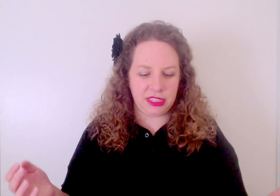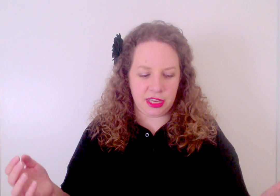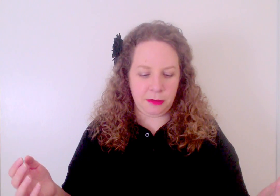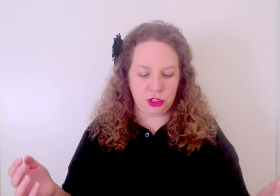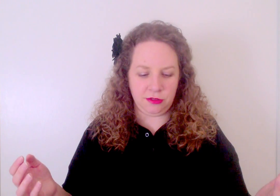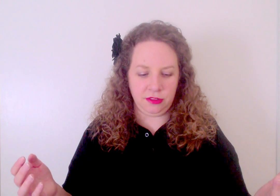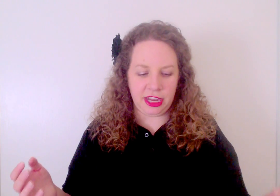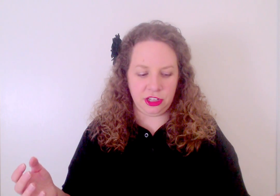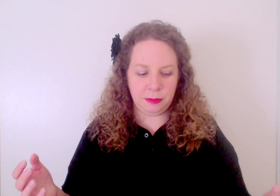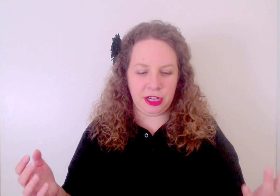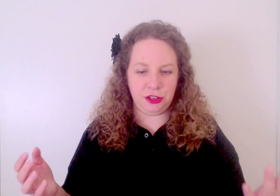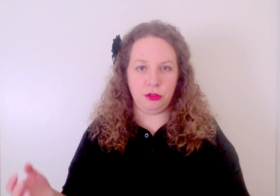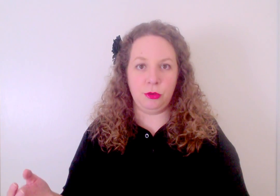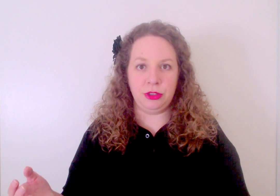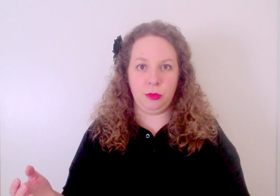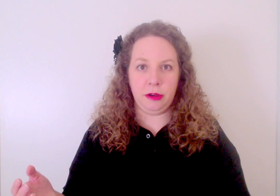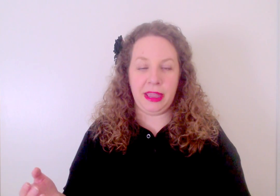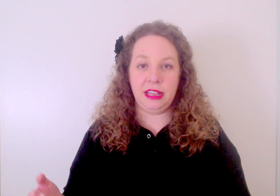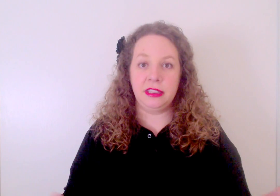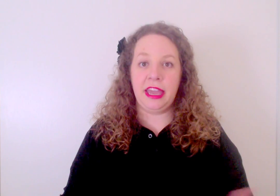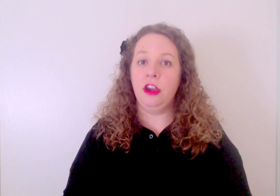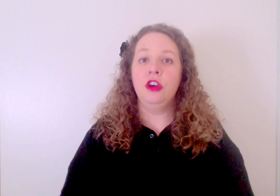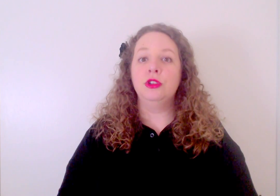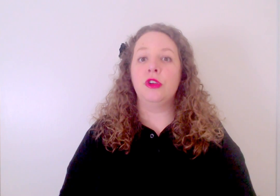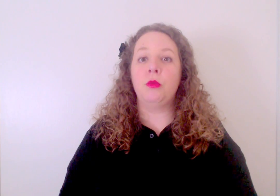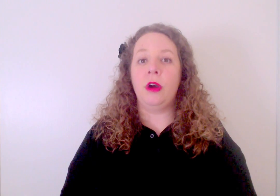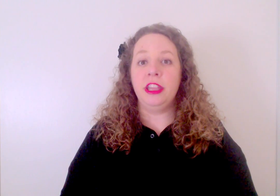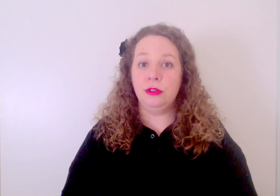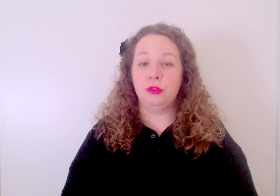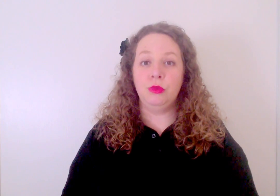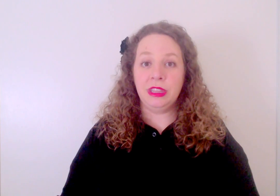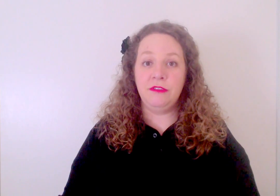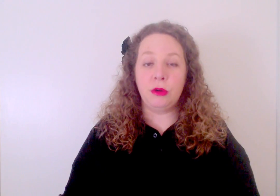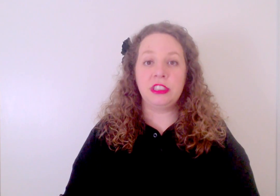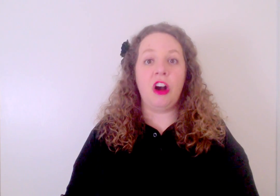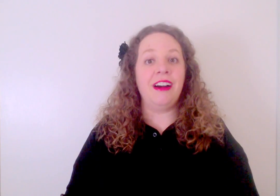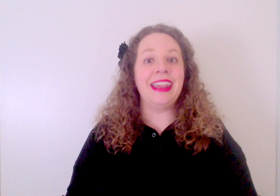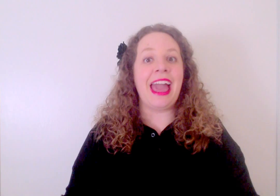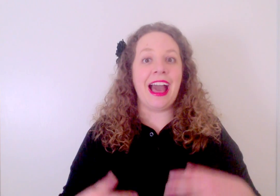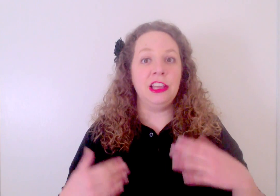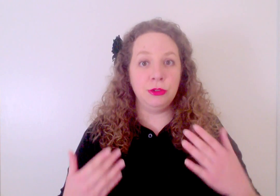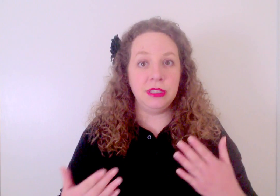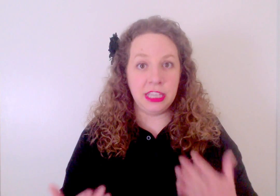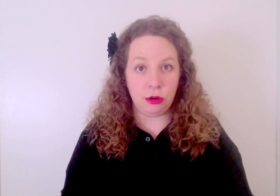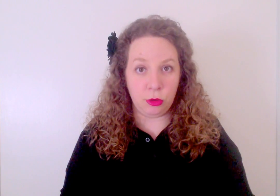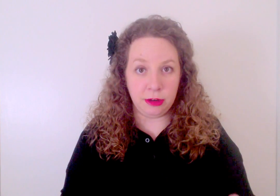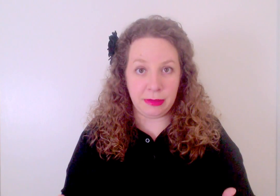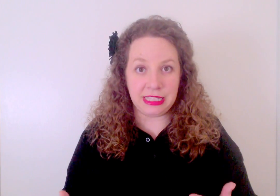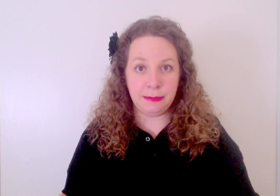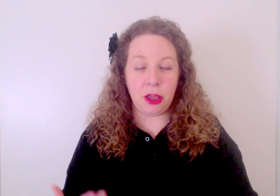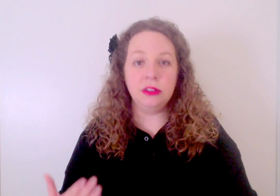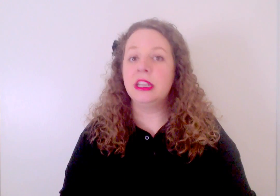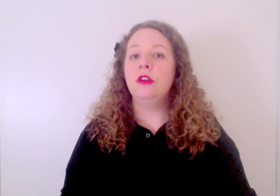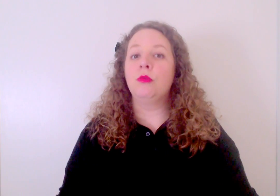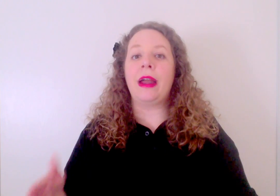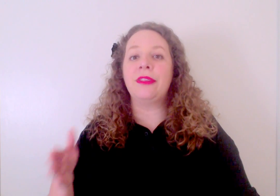a bunch of letters, but I don't know what the word makes, okay? So I want you to really focus on as you see a word being spelled, rather